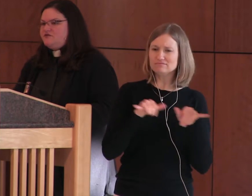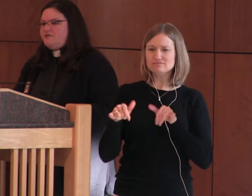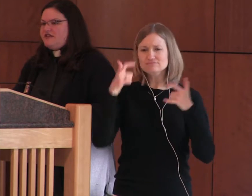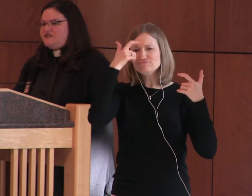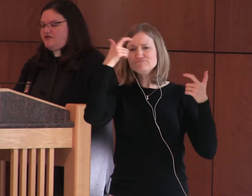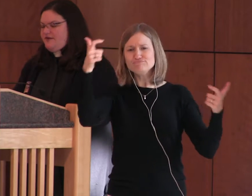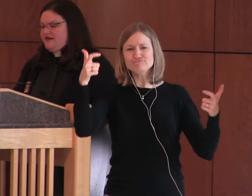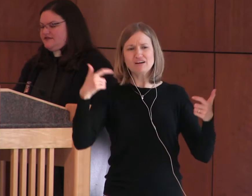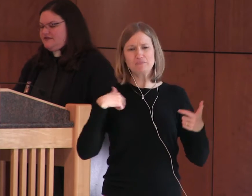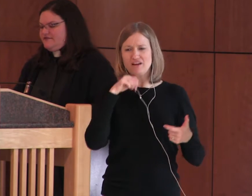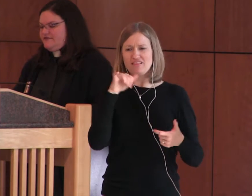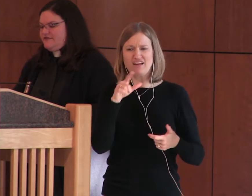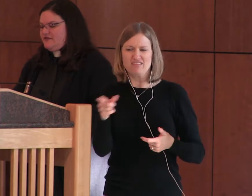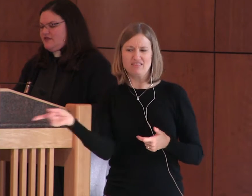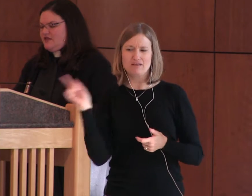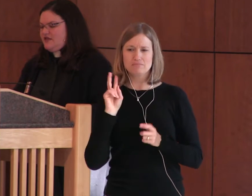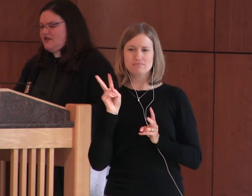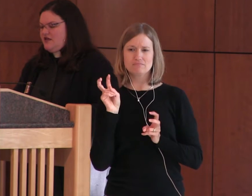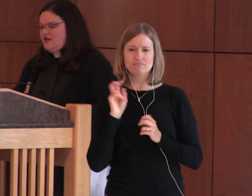And of this we must repent.